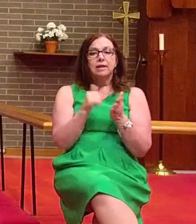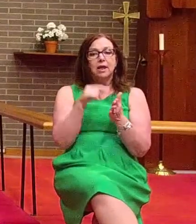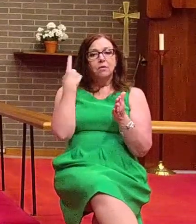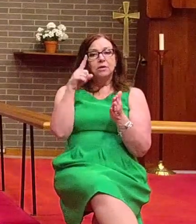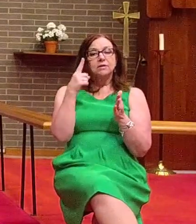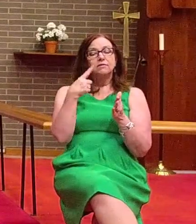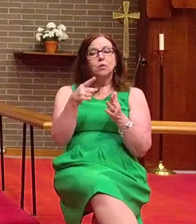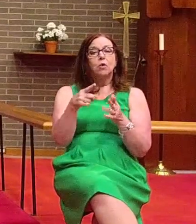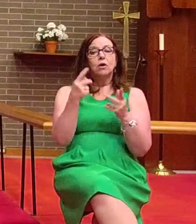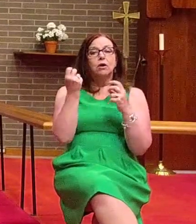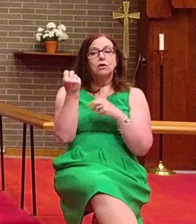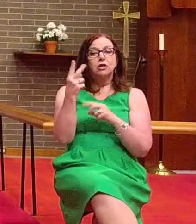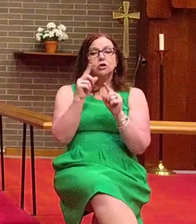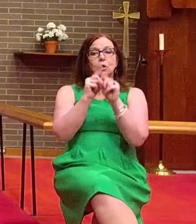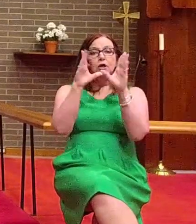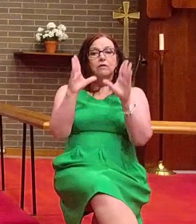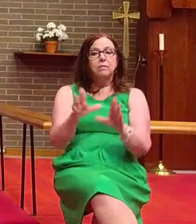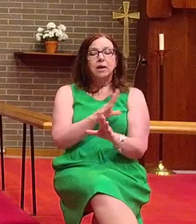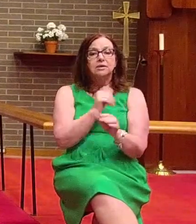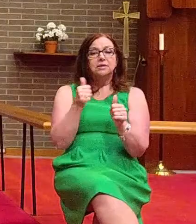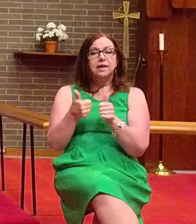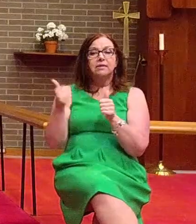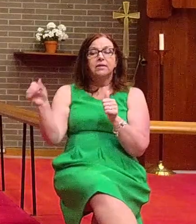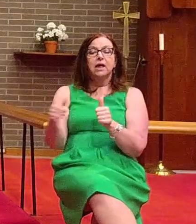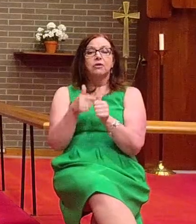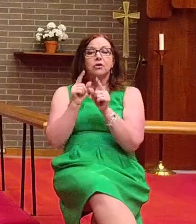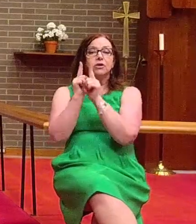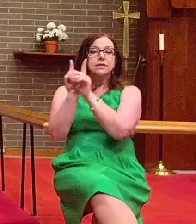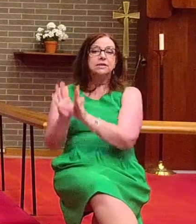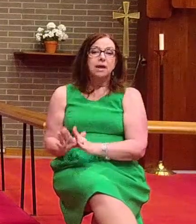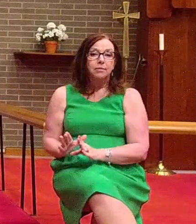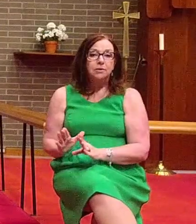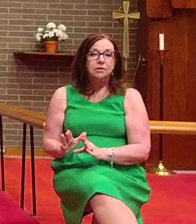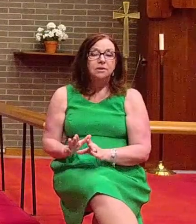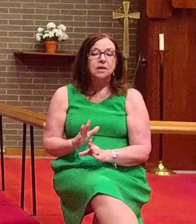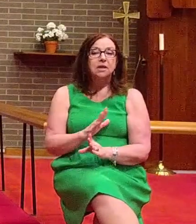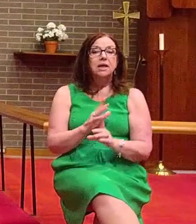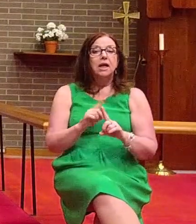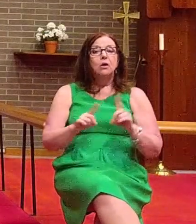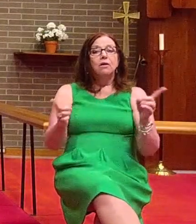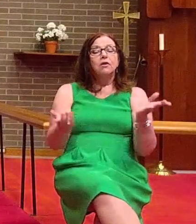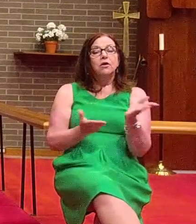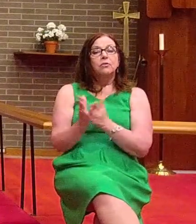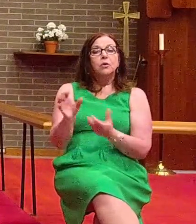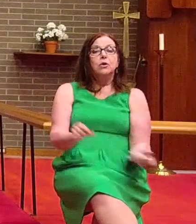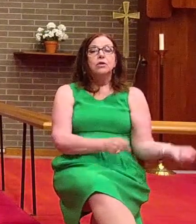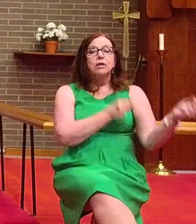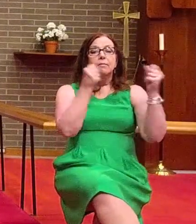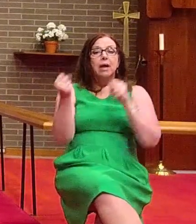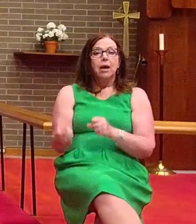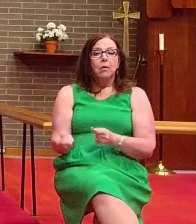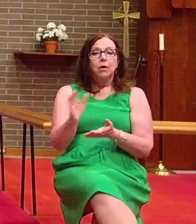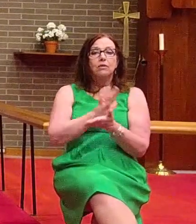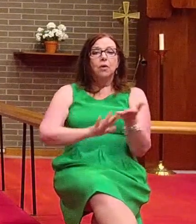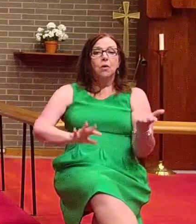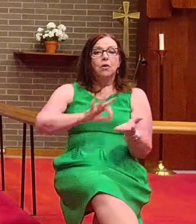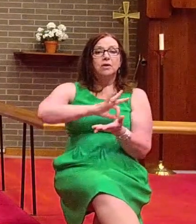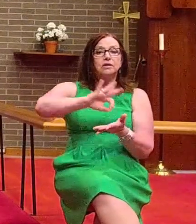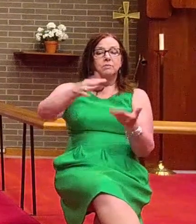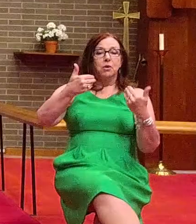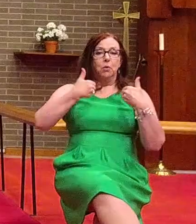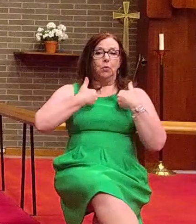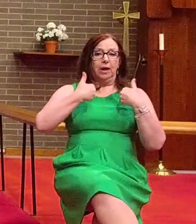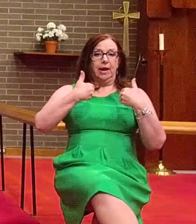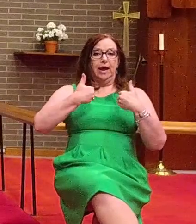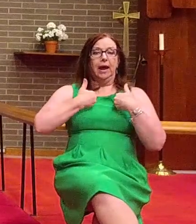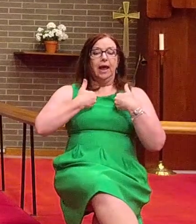apostles and disciples. But by the power of the Holy Spirit, we have